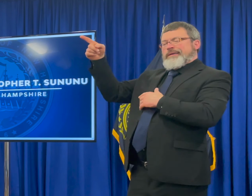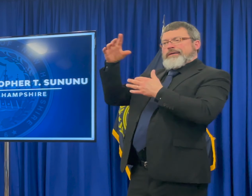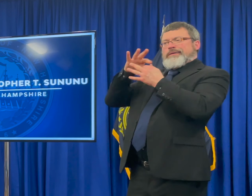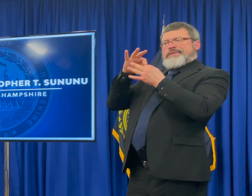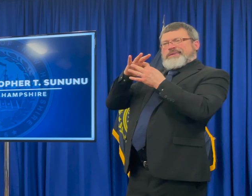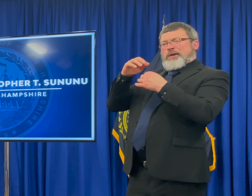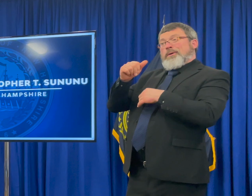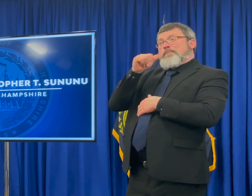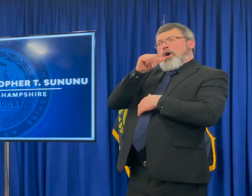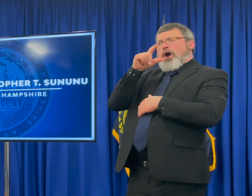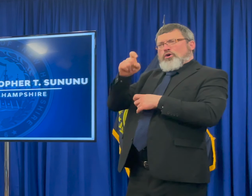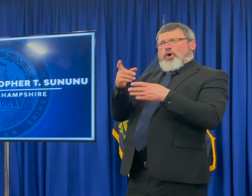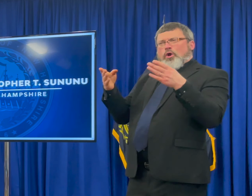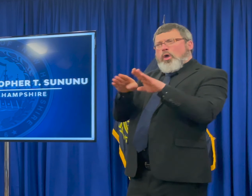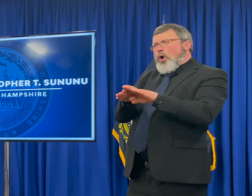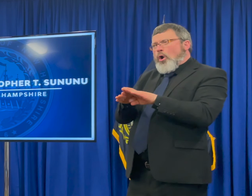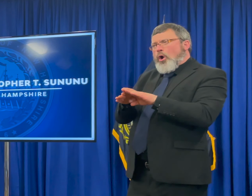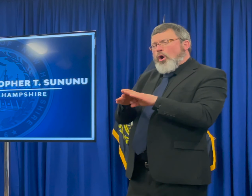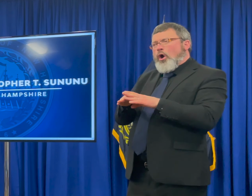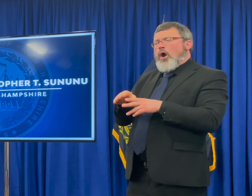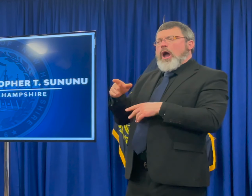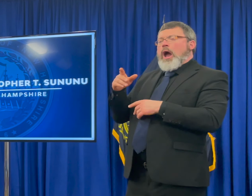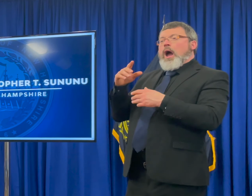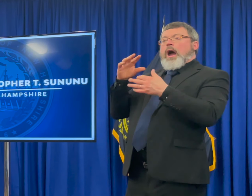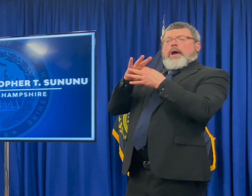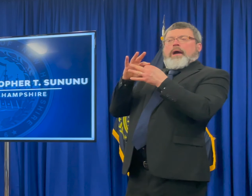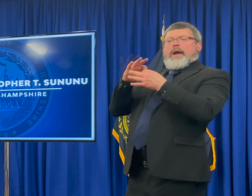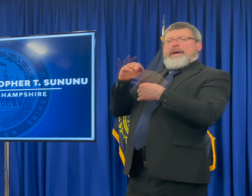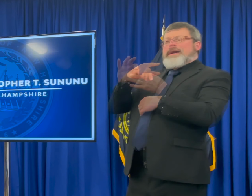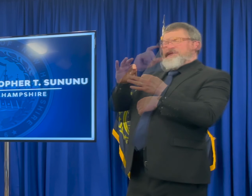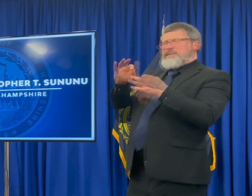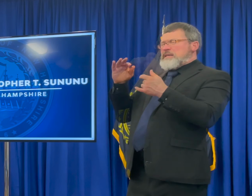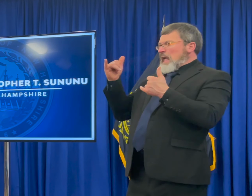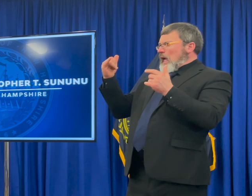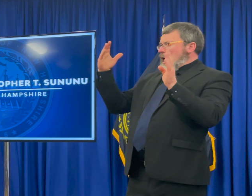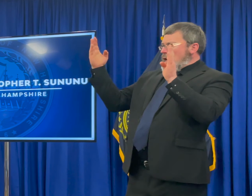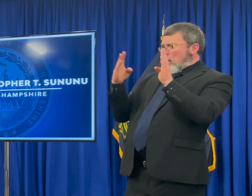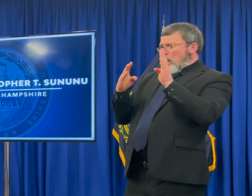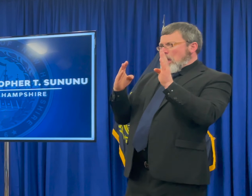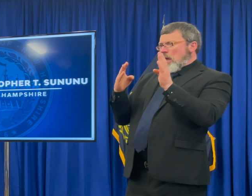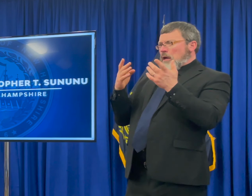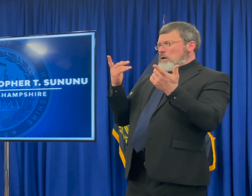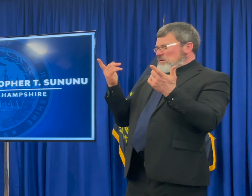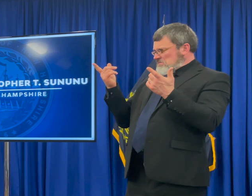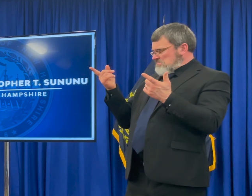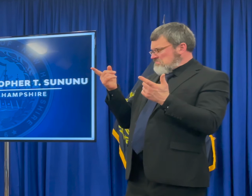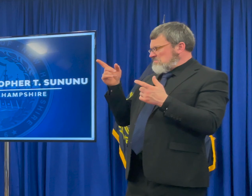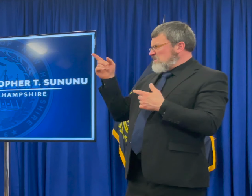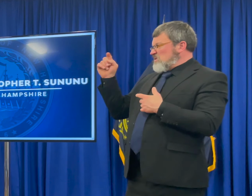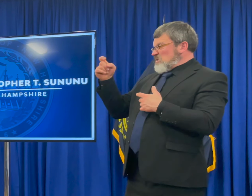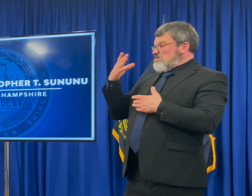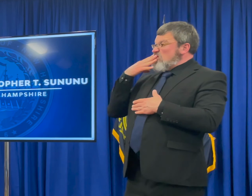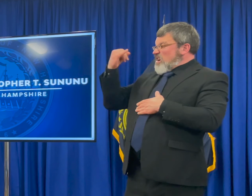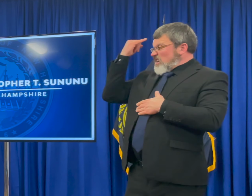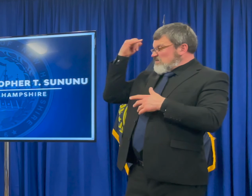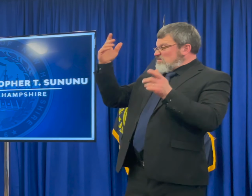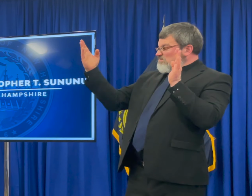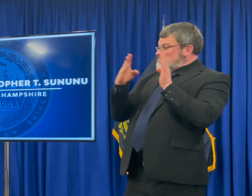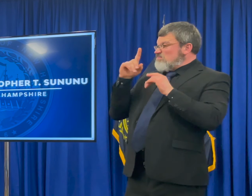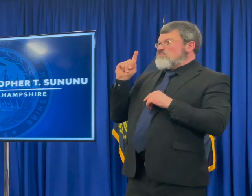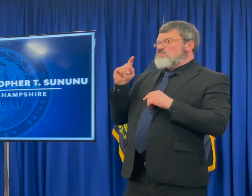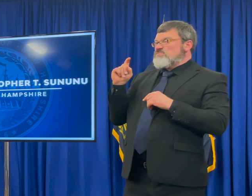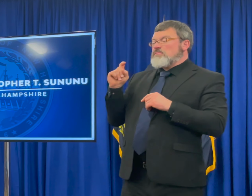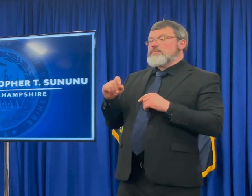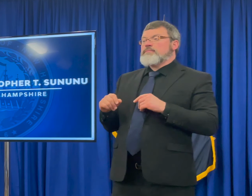mean, are you confident that the drop to 10 days is a good idea for us right now? There was no requirement that New Hampshire